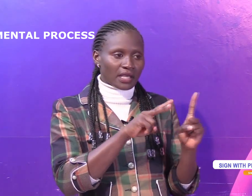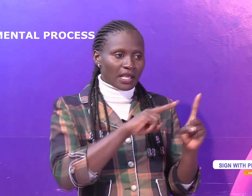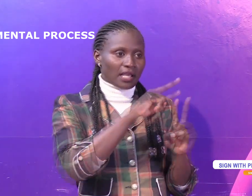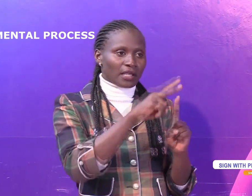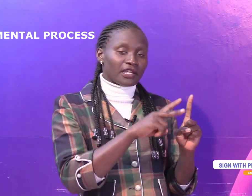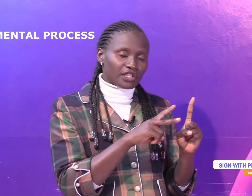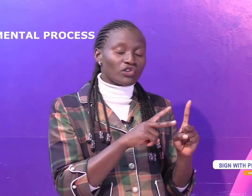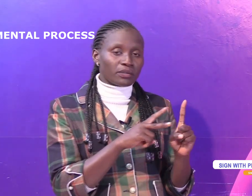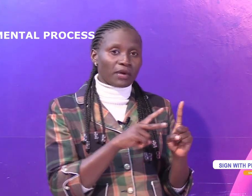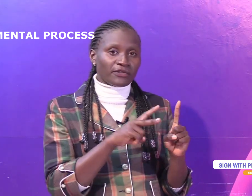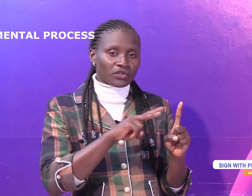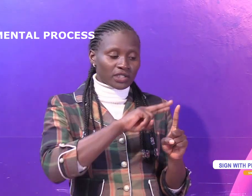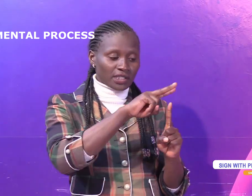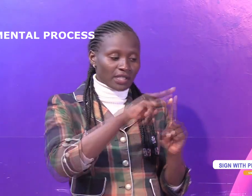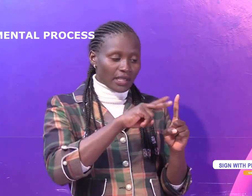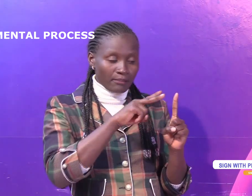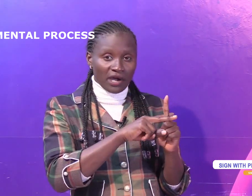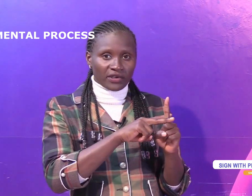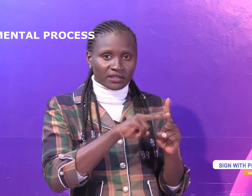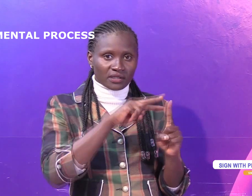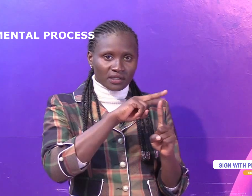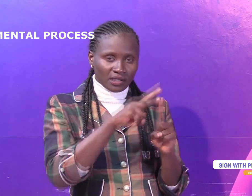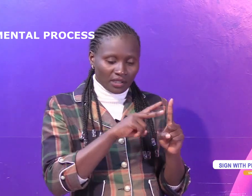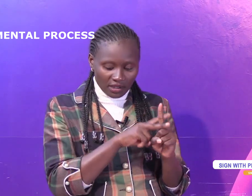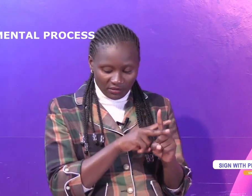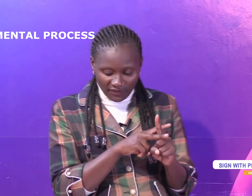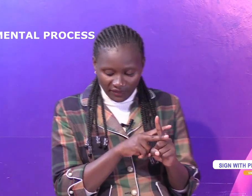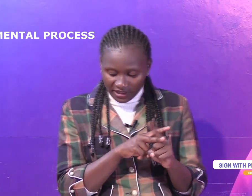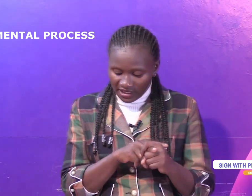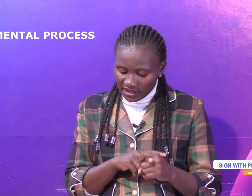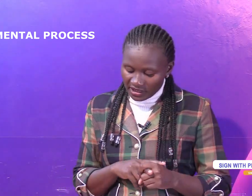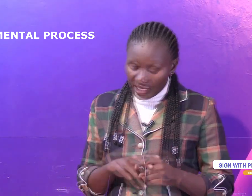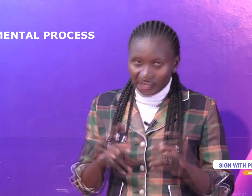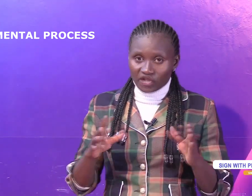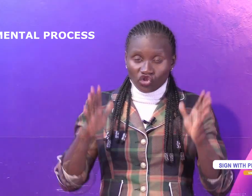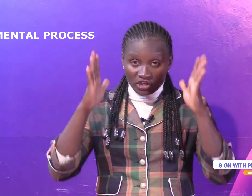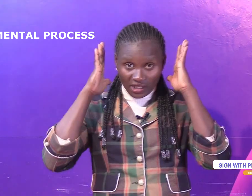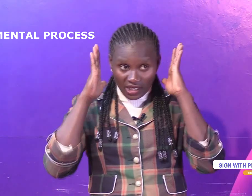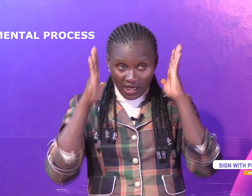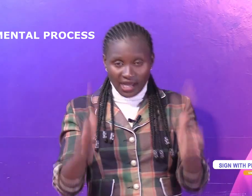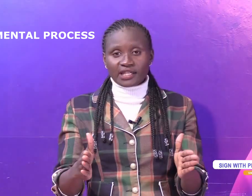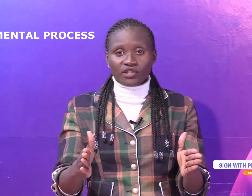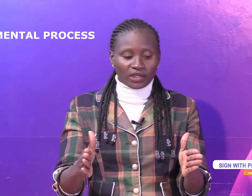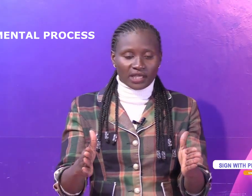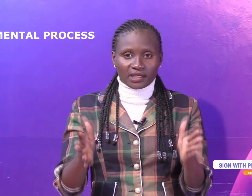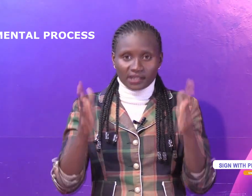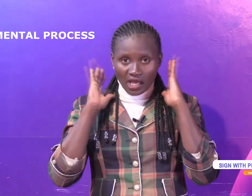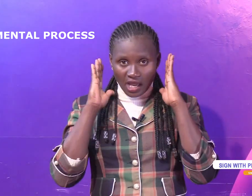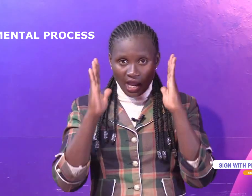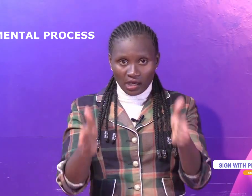It is not perfect, so it is imperfect. And then attention, like this, hello,